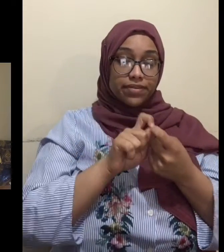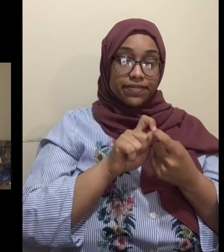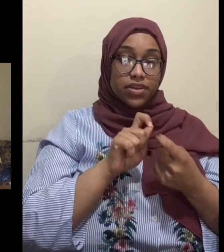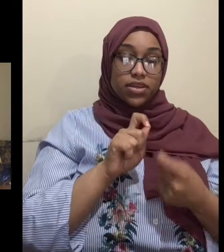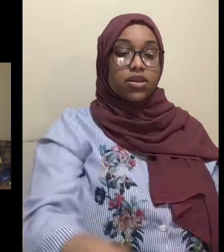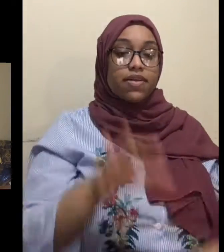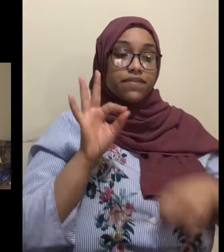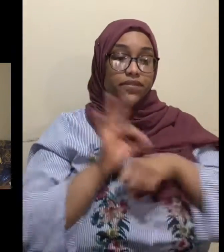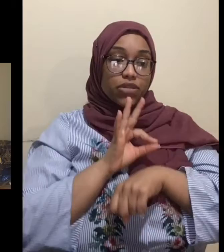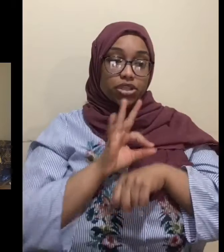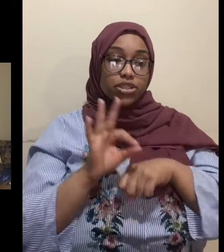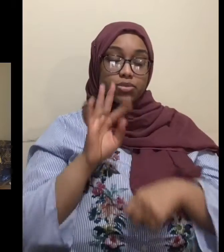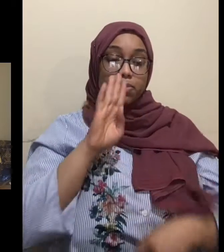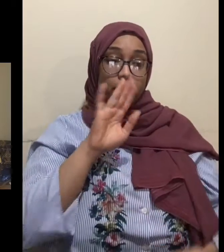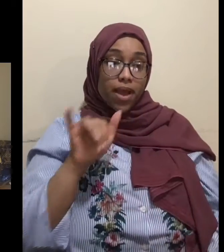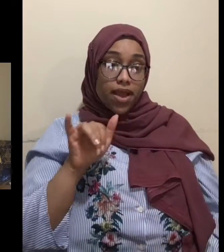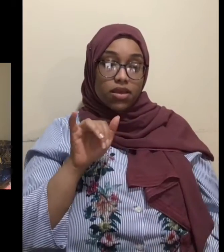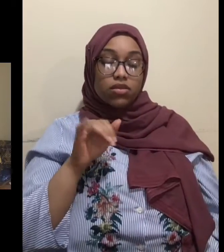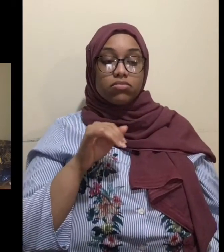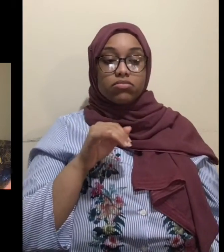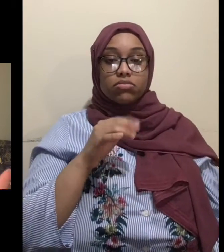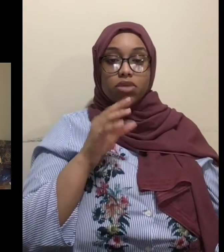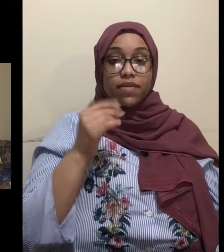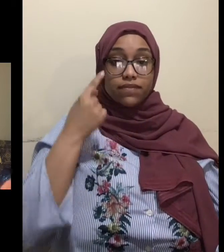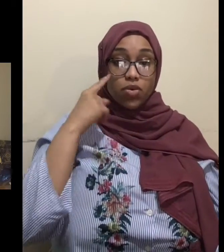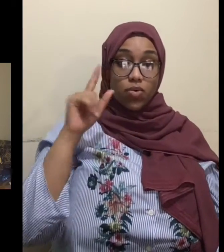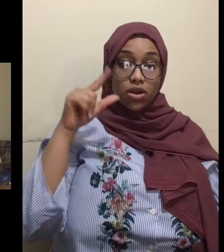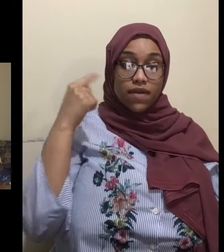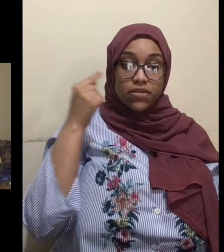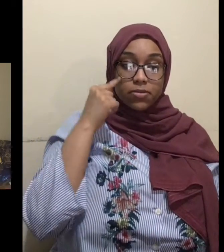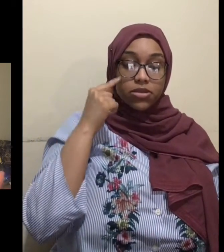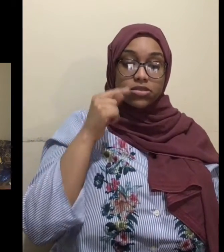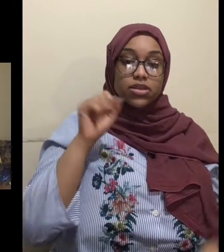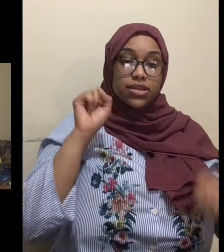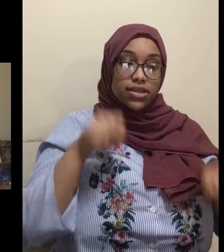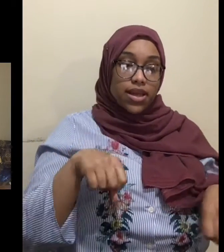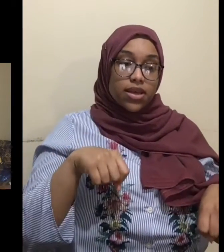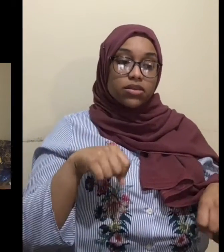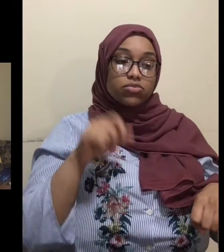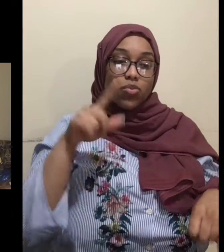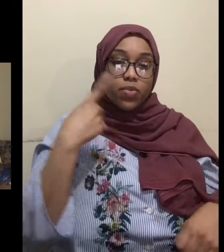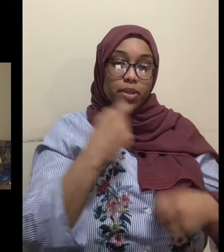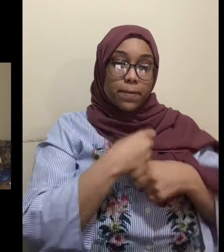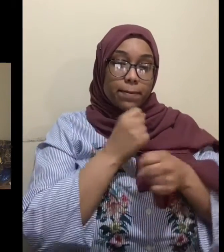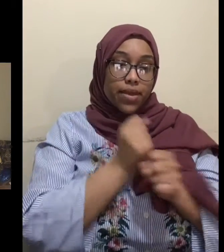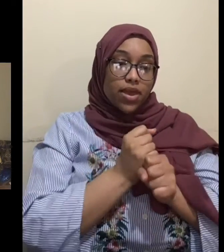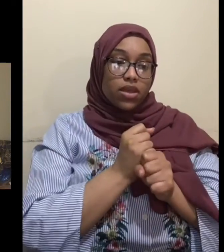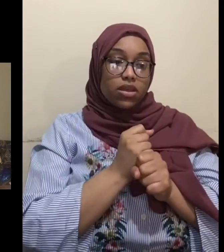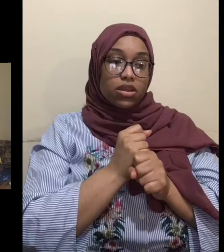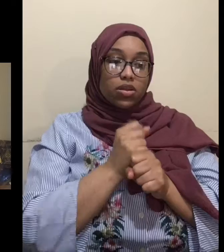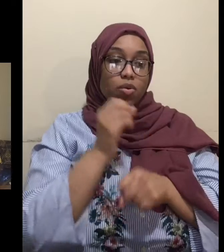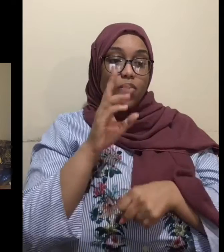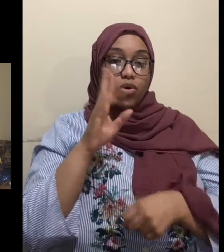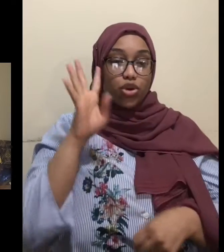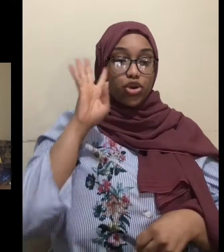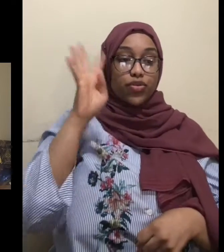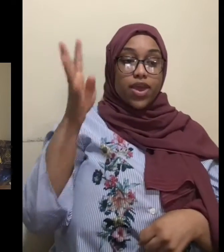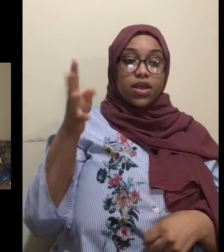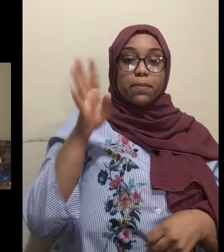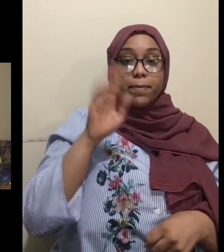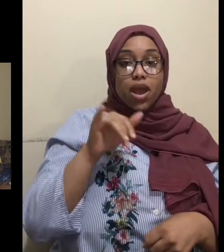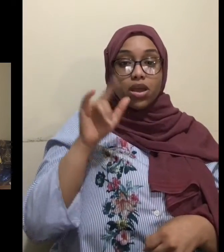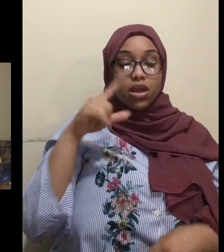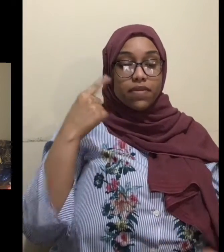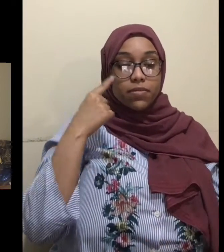see two supplemental documents. The first one identifies differences between